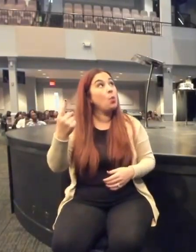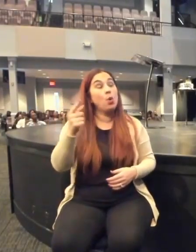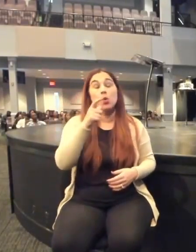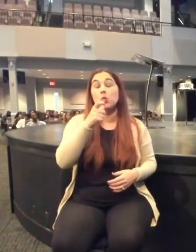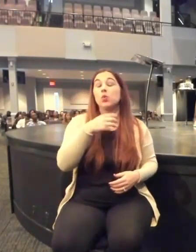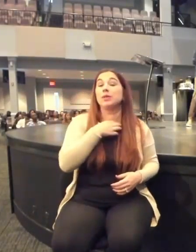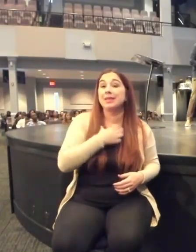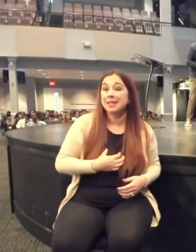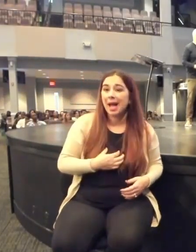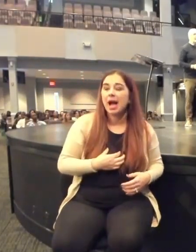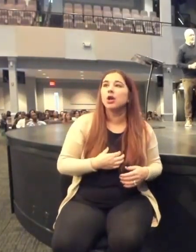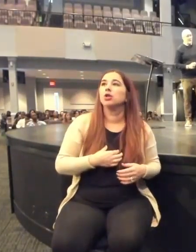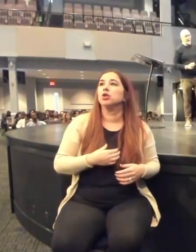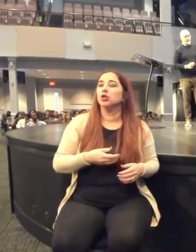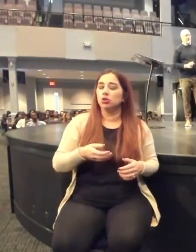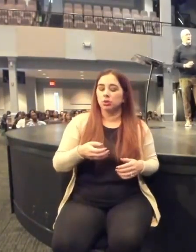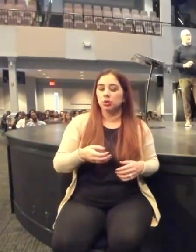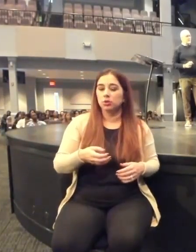anyone who